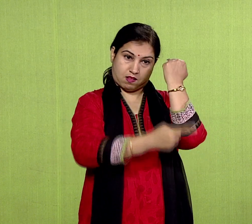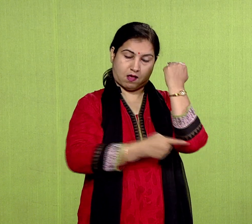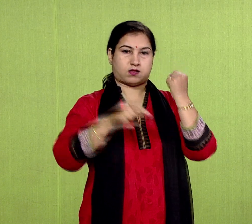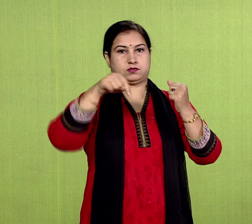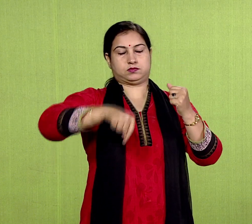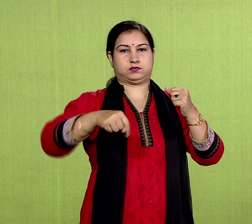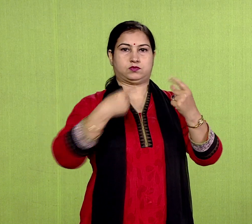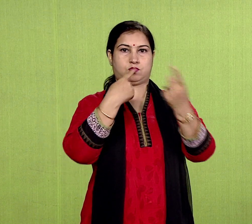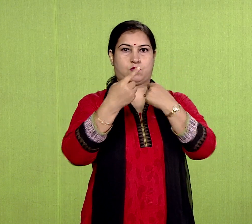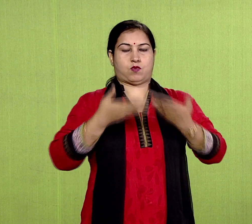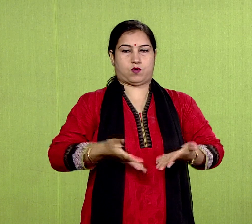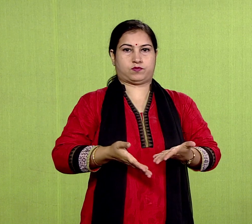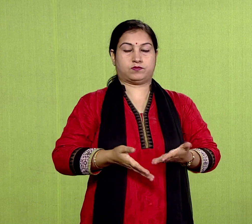is Vedic Age in India.